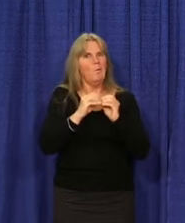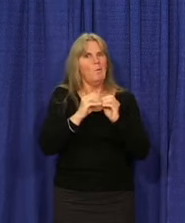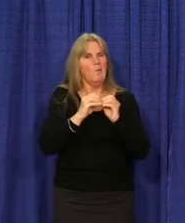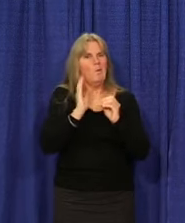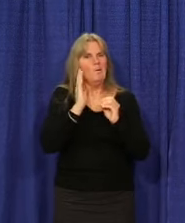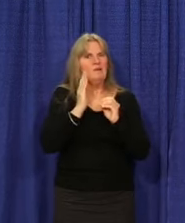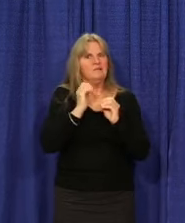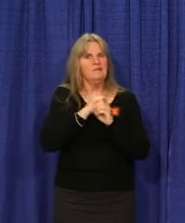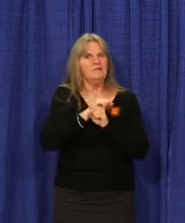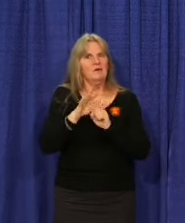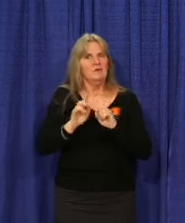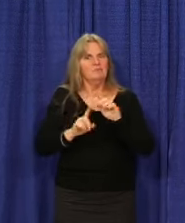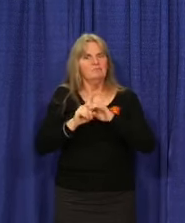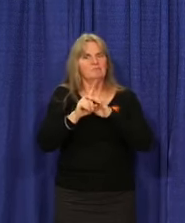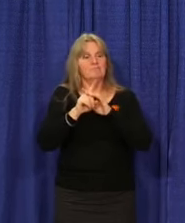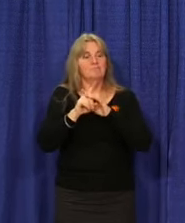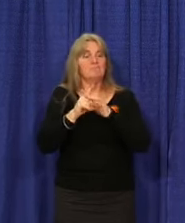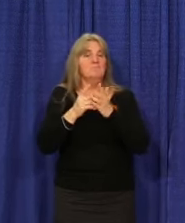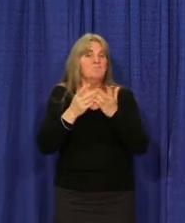relaxation of the self quarantine.